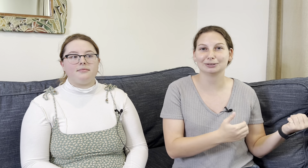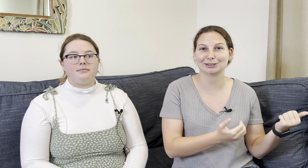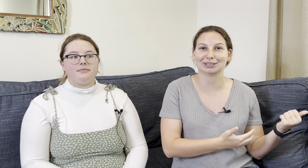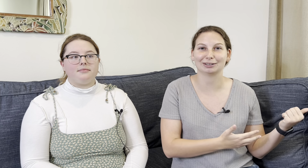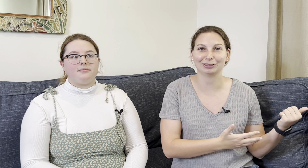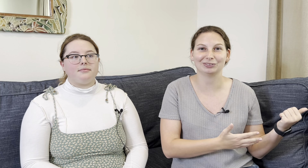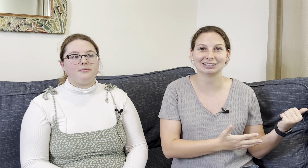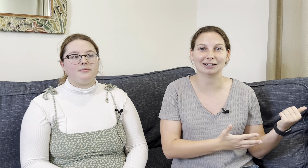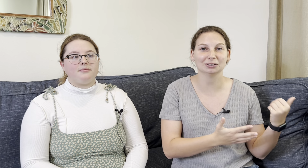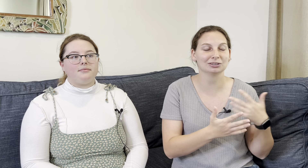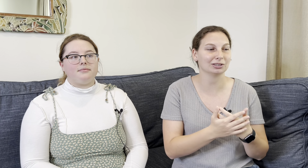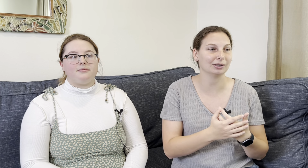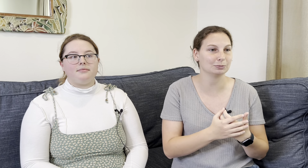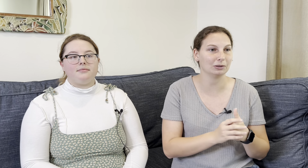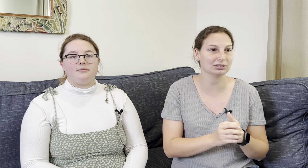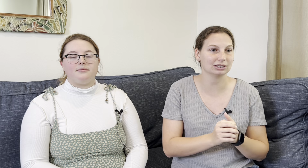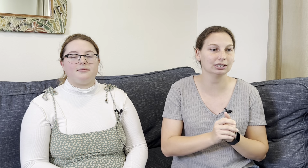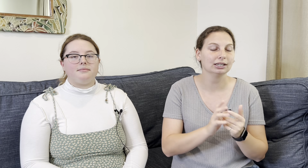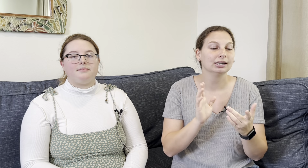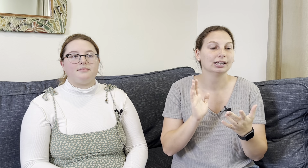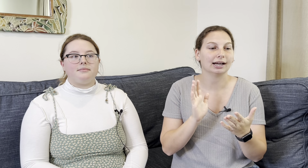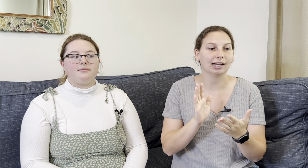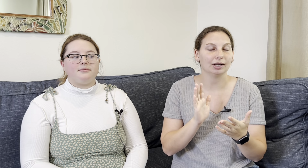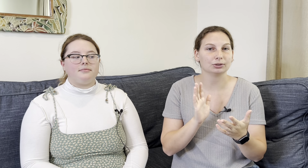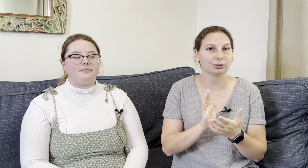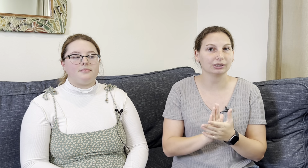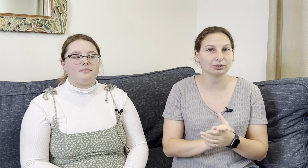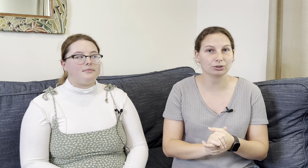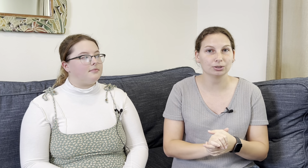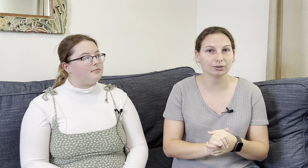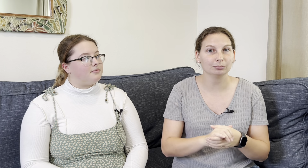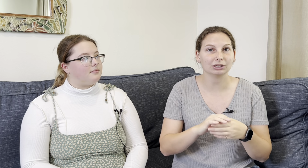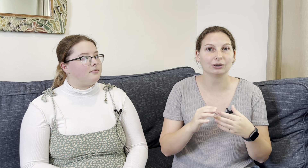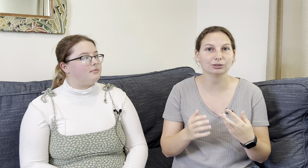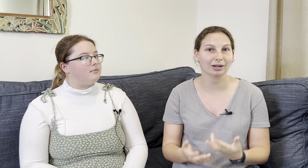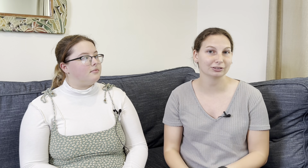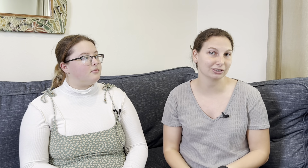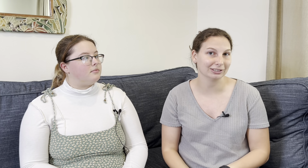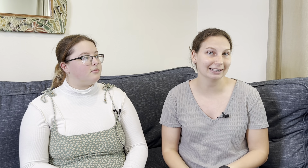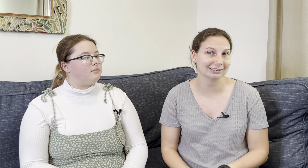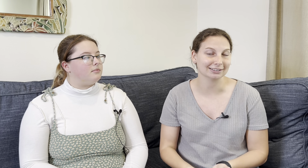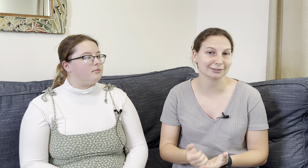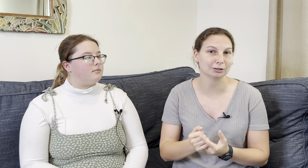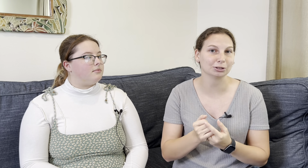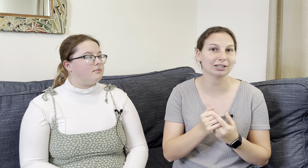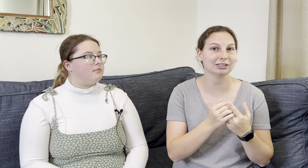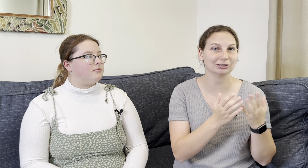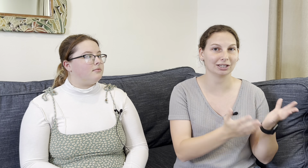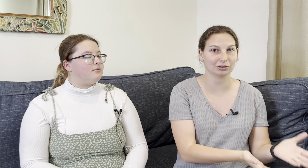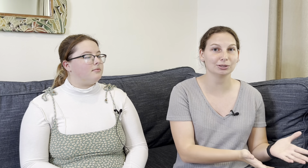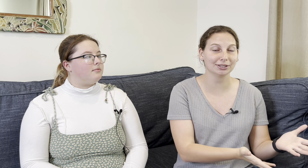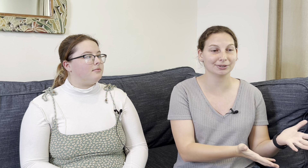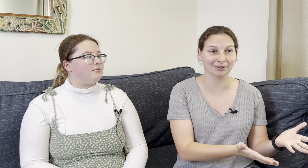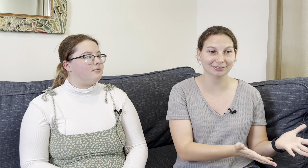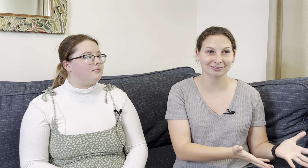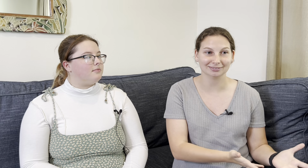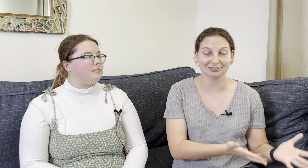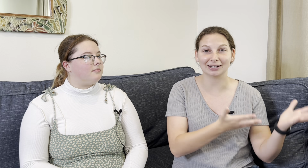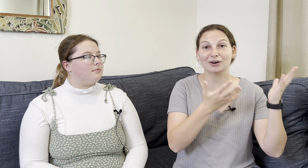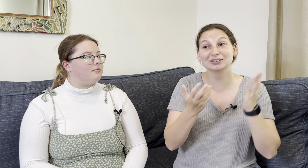just at a family's house. I was babysitting. I was working with a 2-year-old, but they also have a Southern accent. So trying to understand a 2-year-old that also has